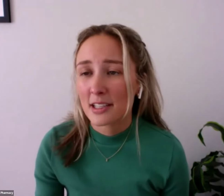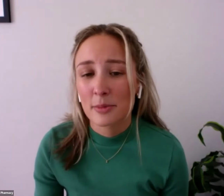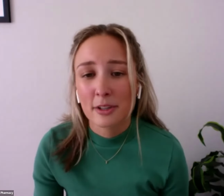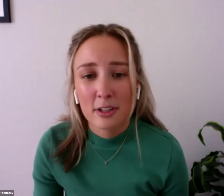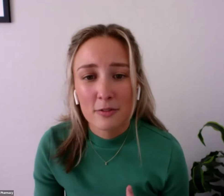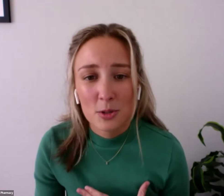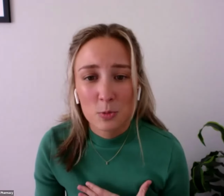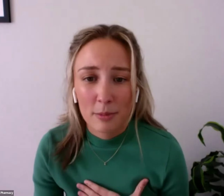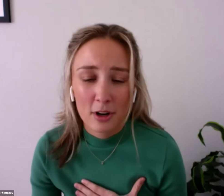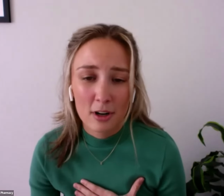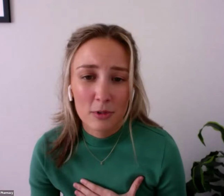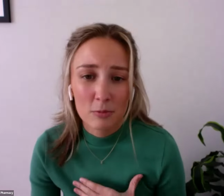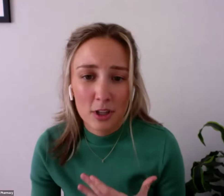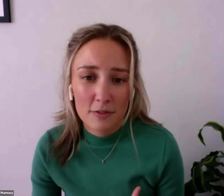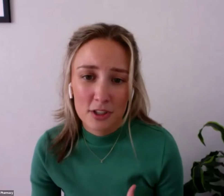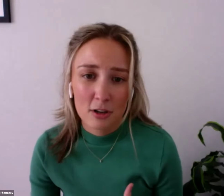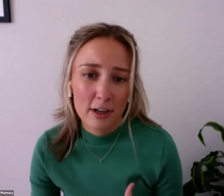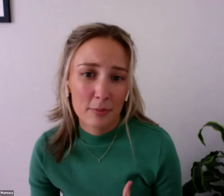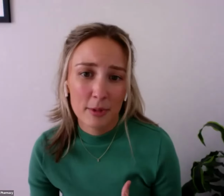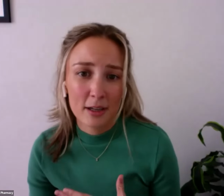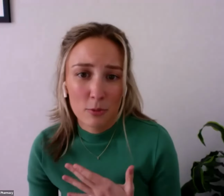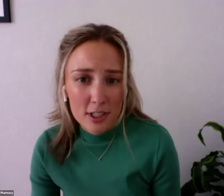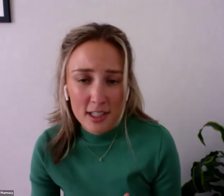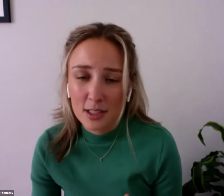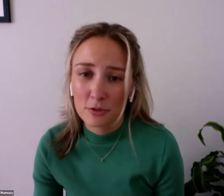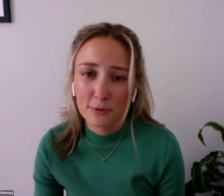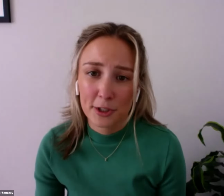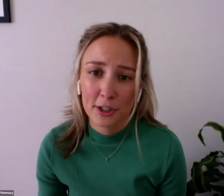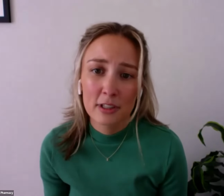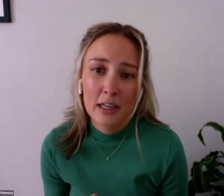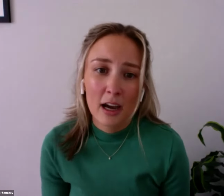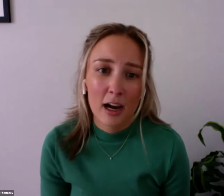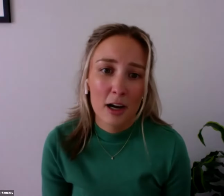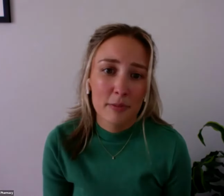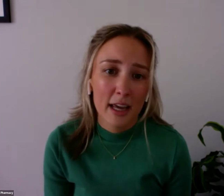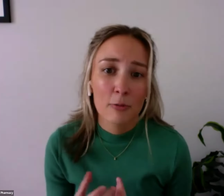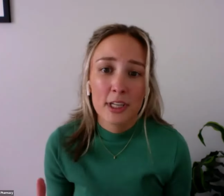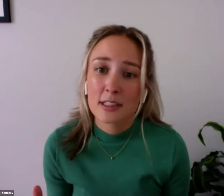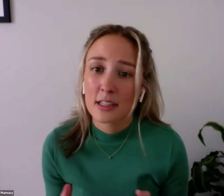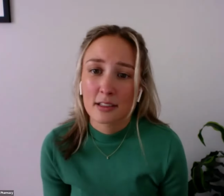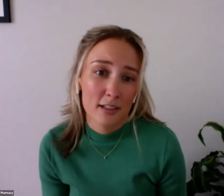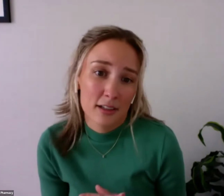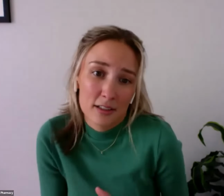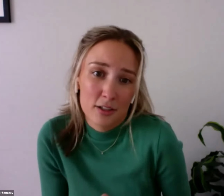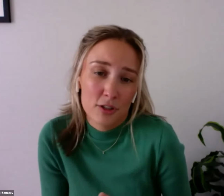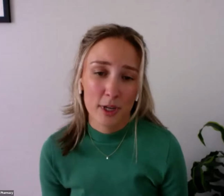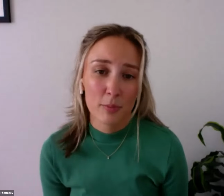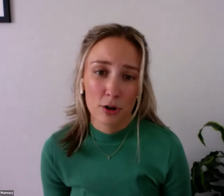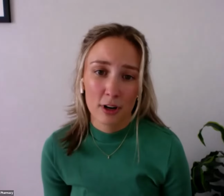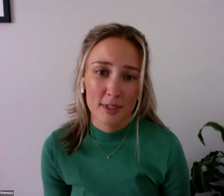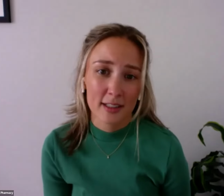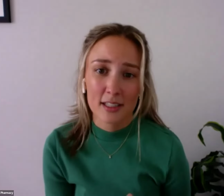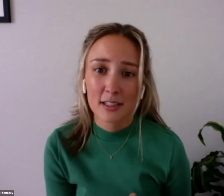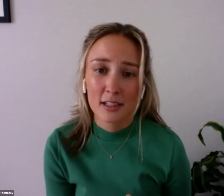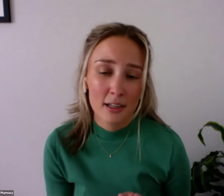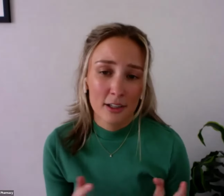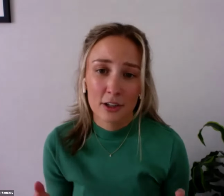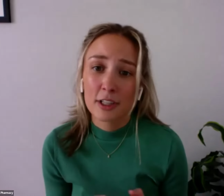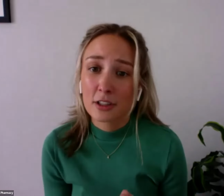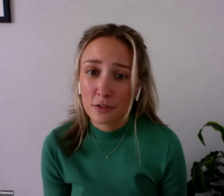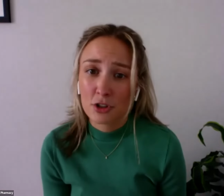on the accessibility of this webinar. We would love to know how to make it more accessible for you, and how we can continue to make programs like